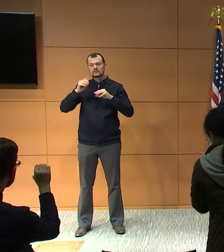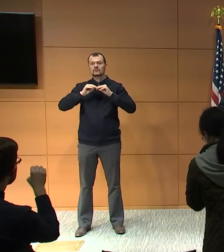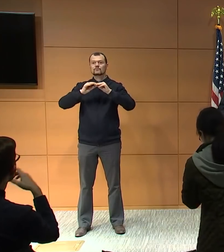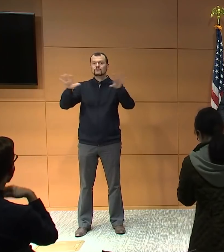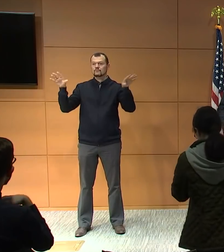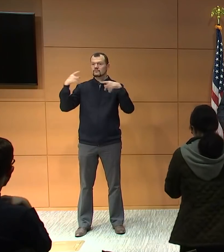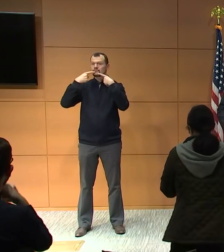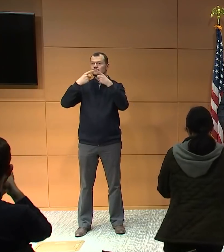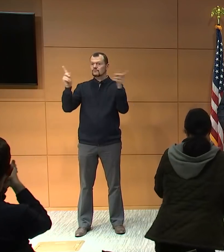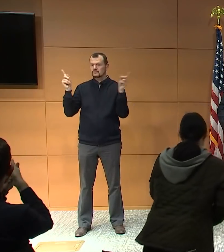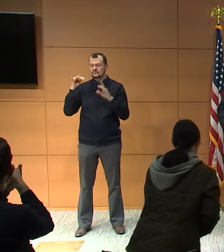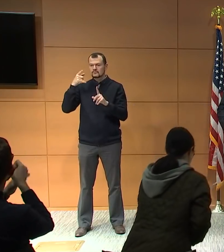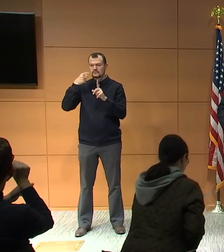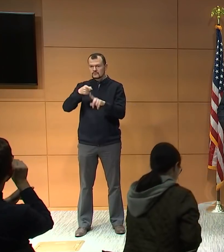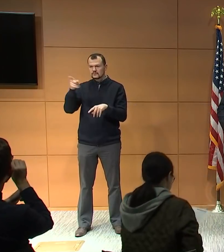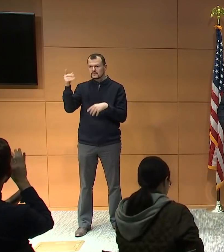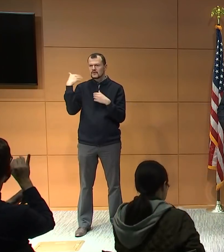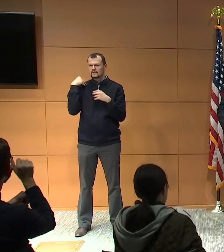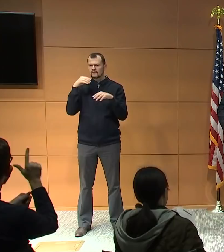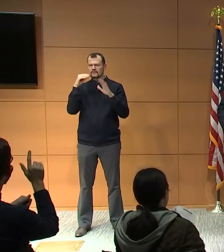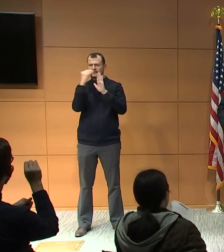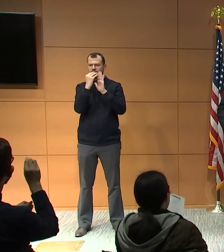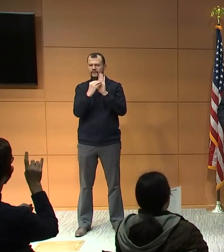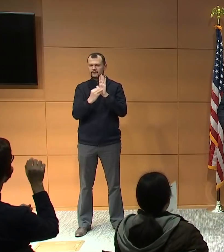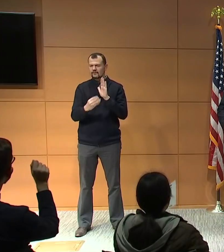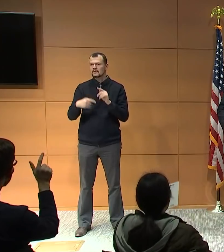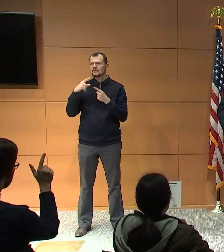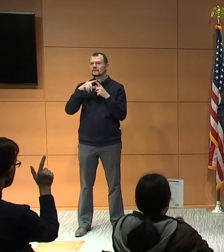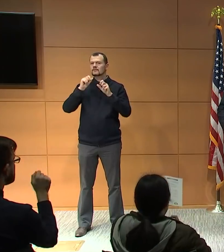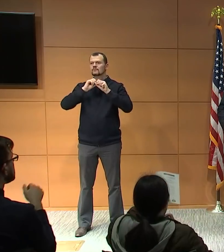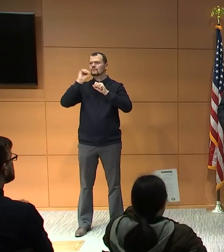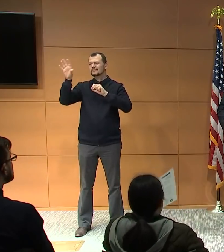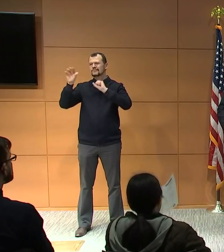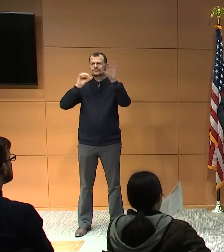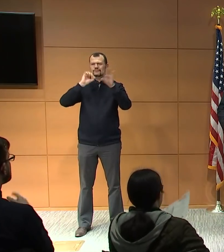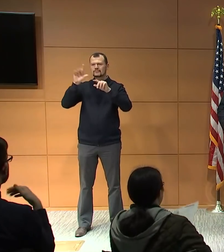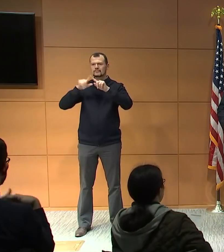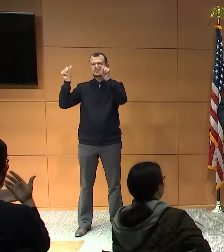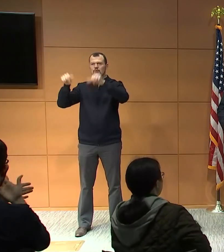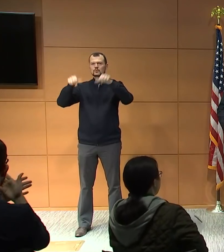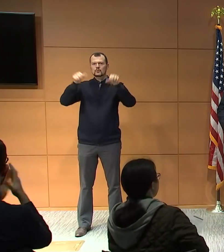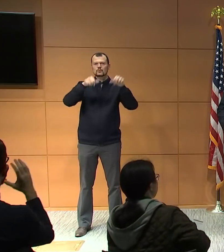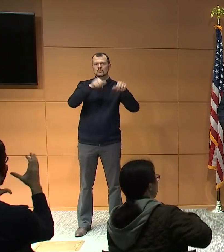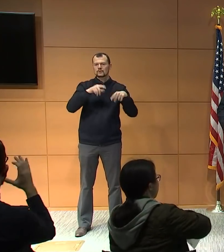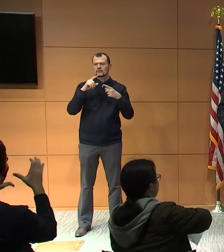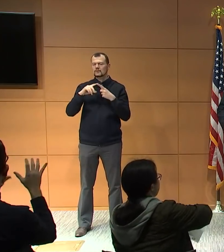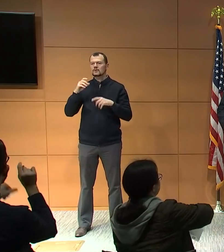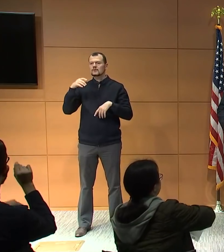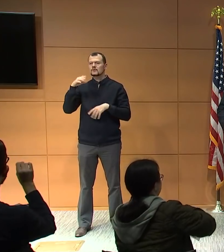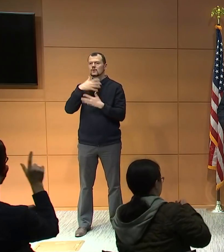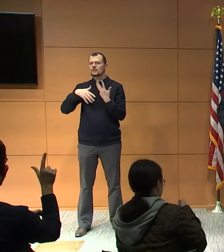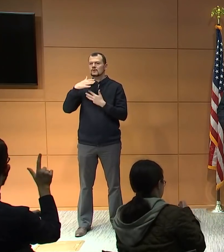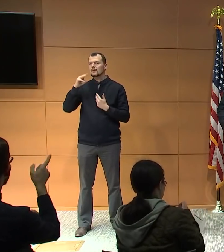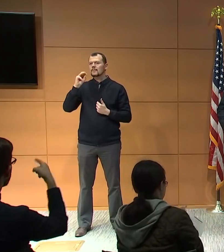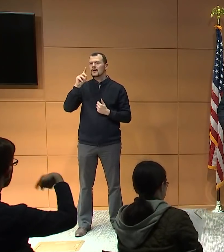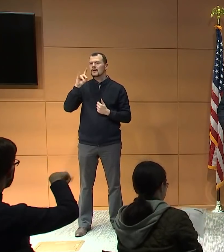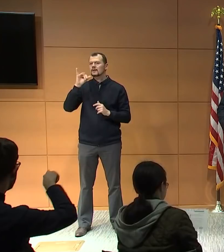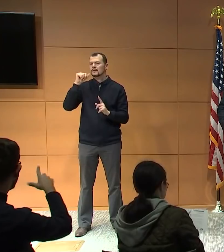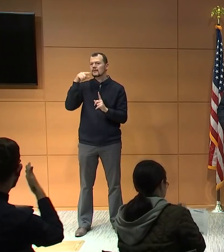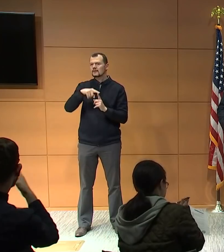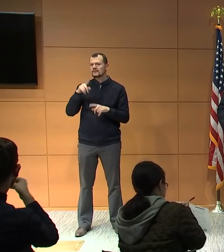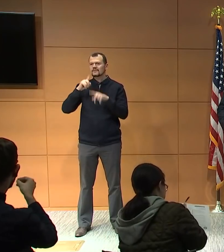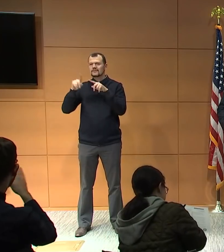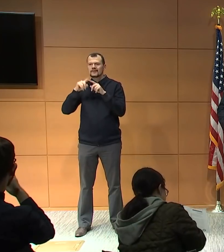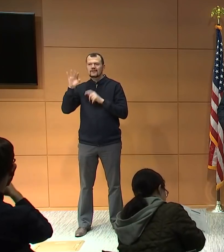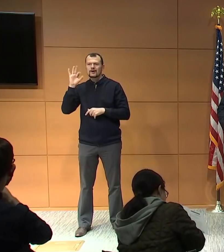media. Finally, I want to share a new communication tool with you in the community. A